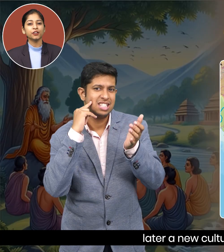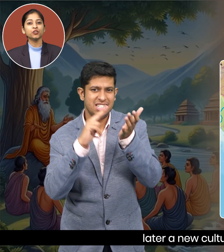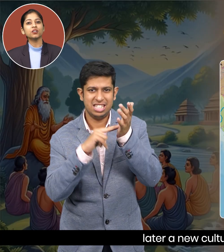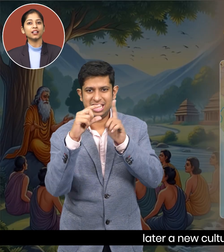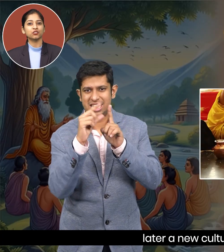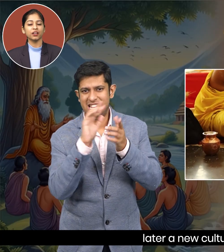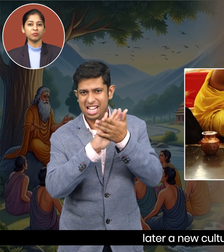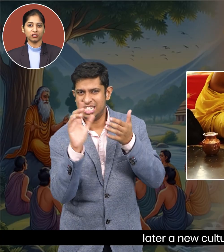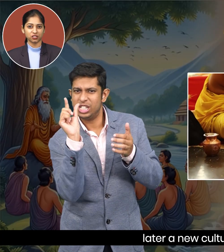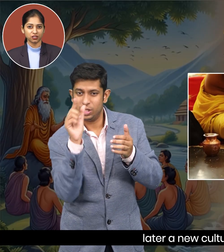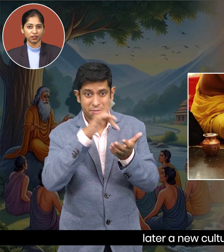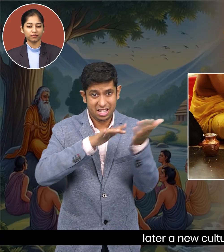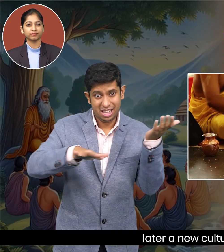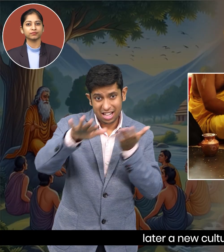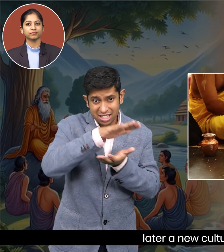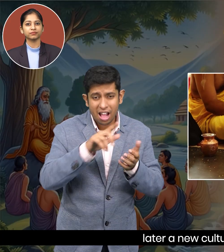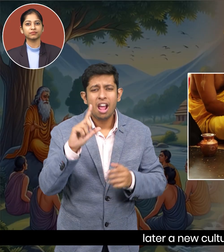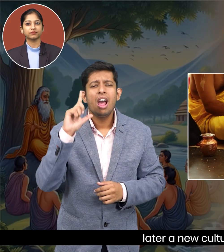Later, a new culture emerged.